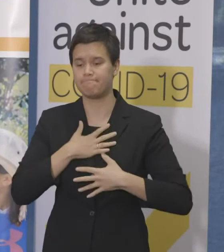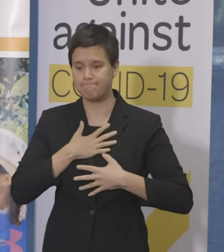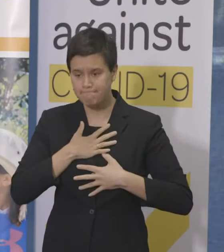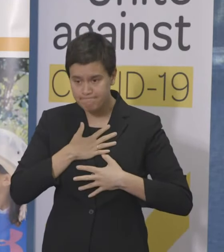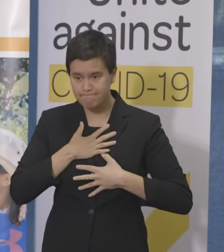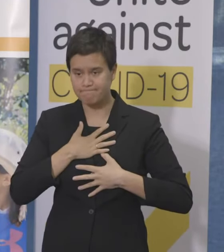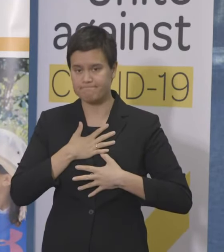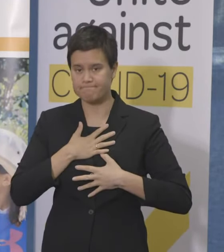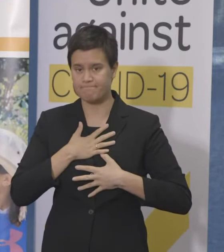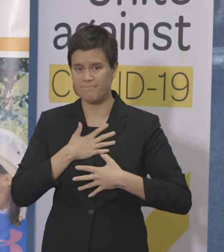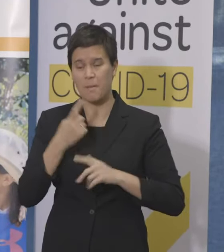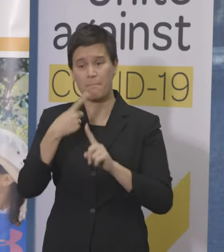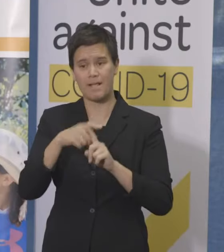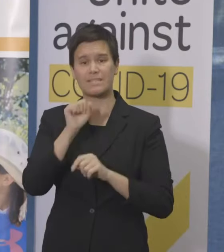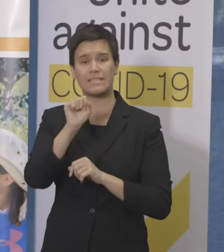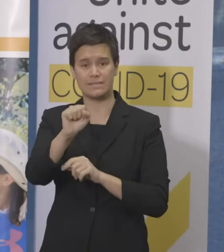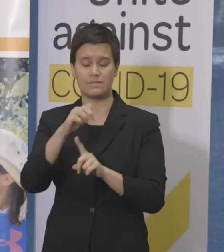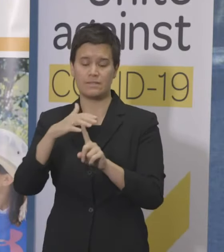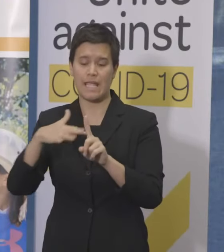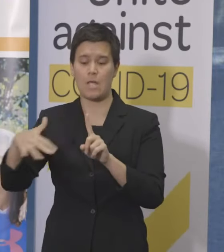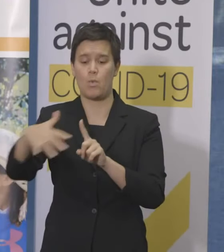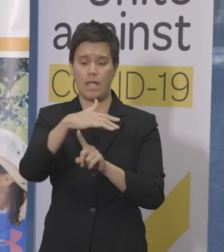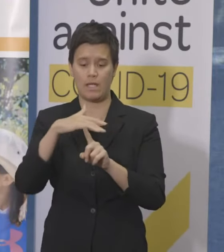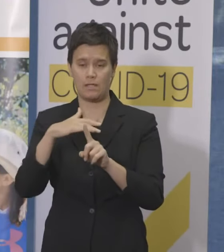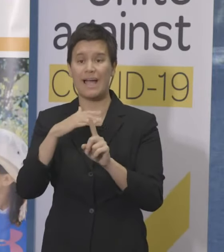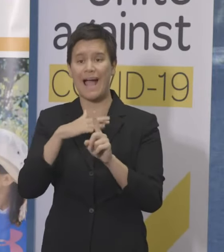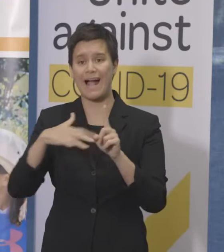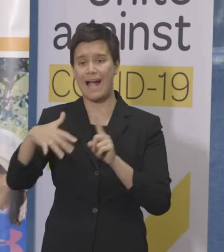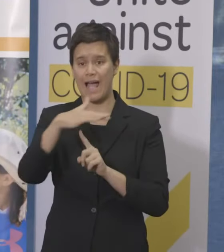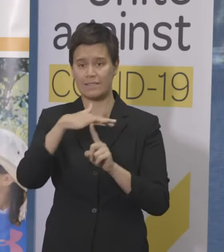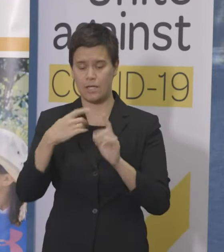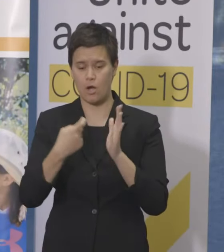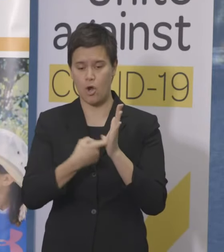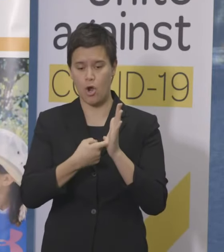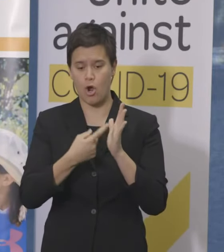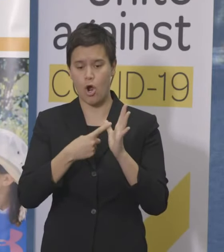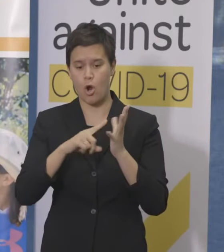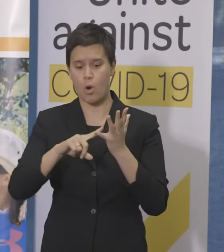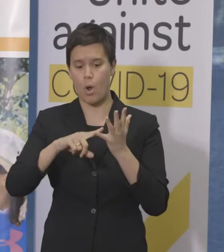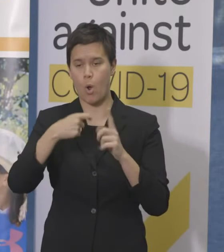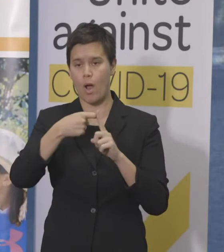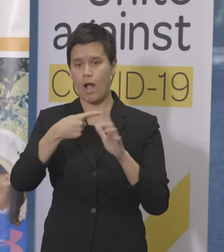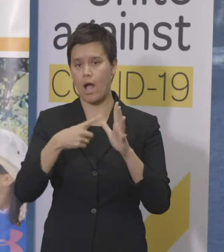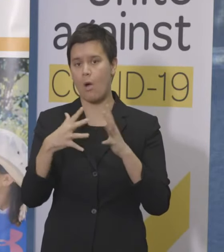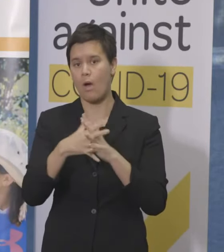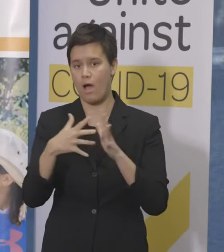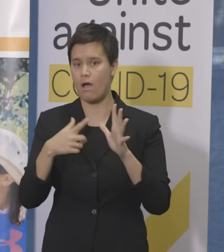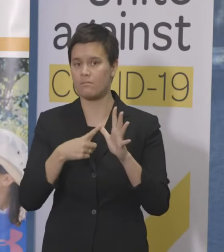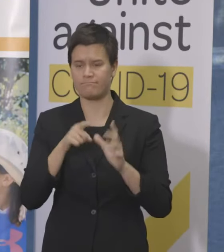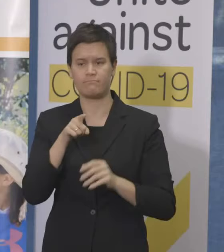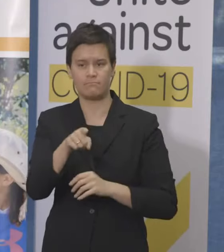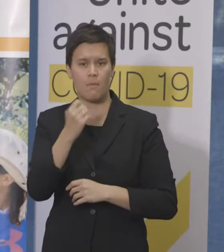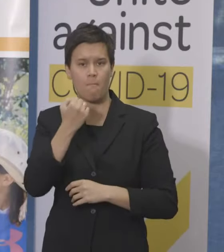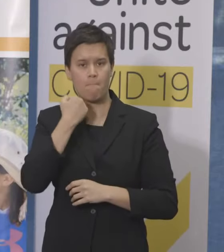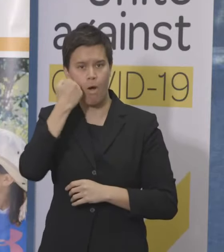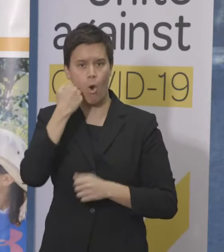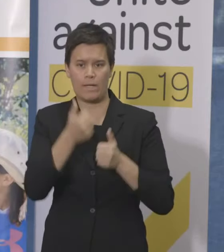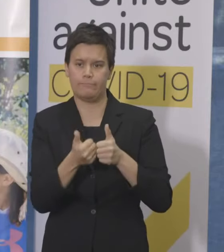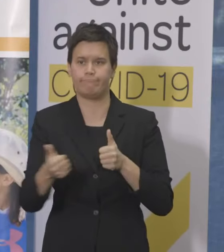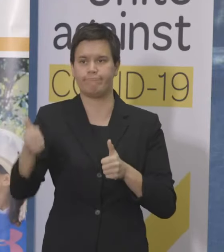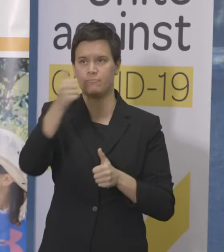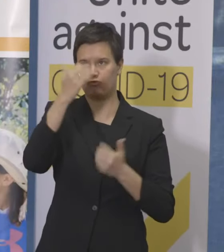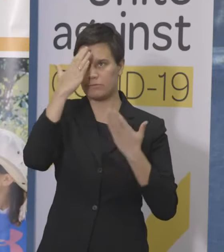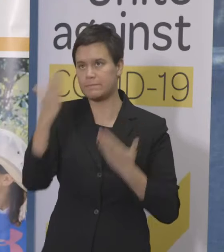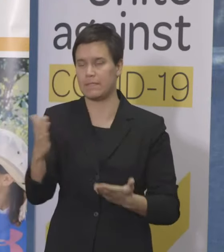for his iwi, Ngāti Raukawa, who have lost clearly a rangatira, who was very prominent in the